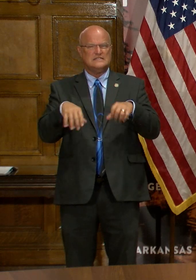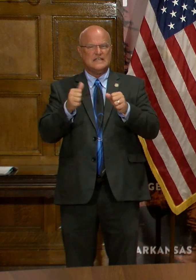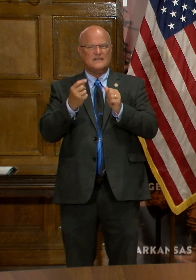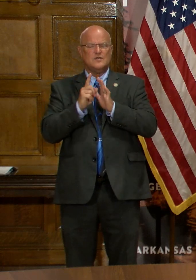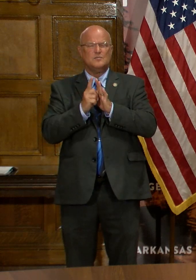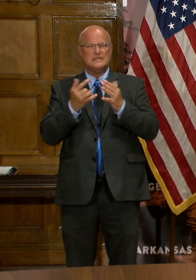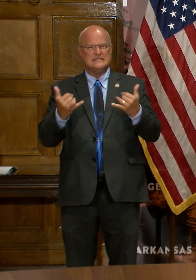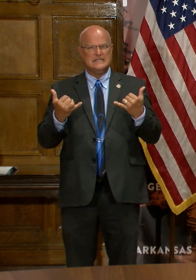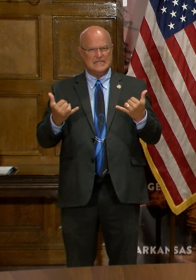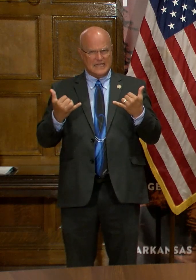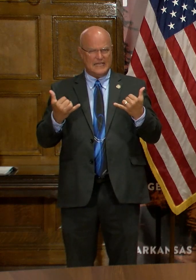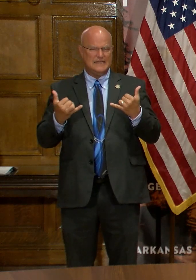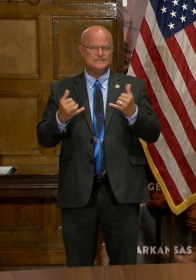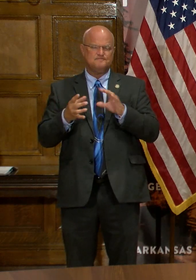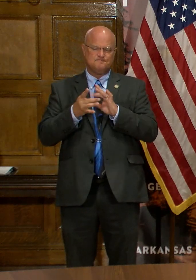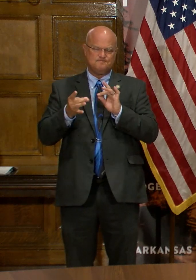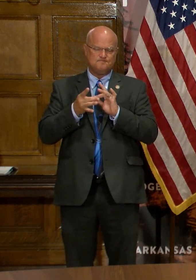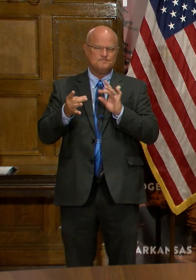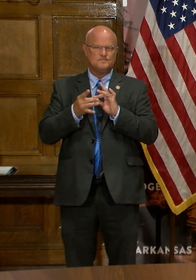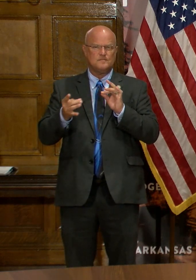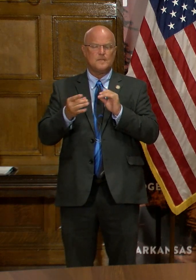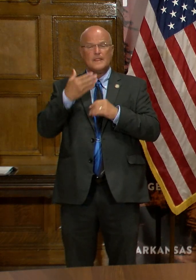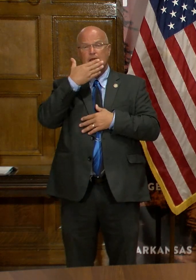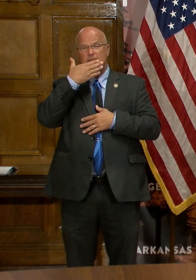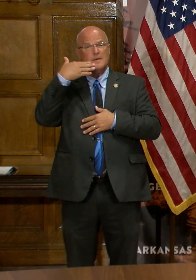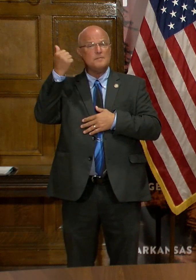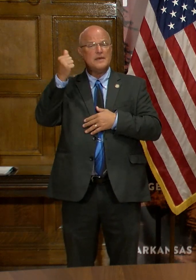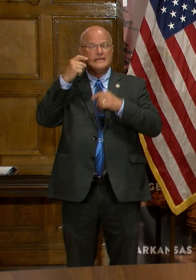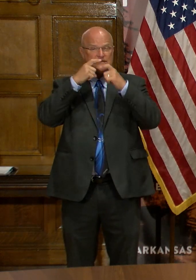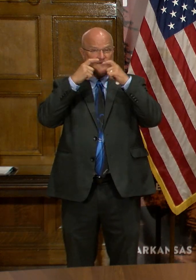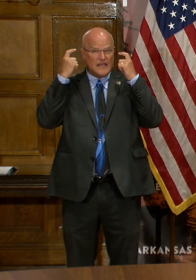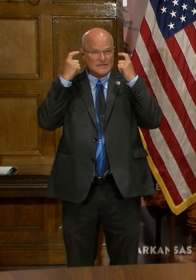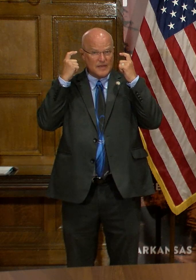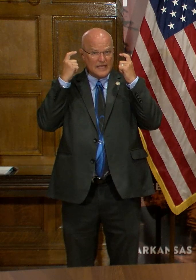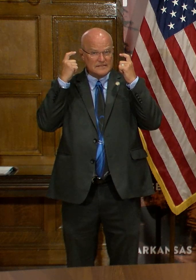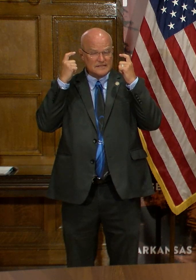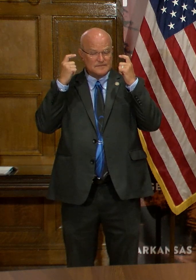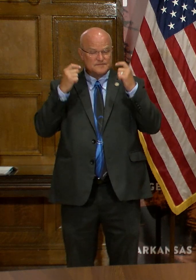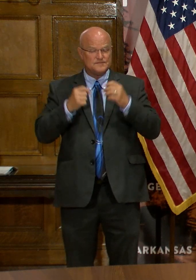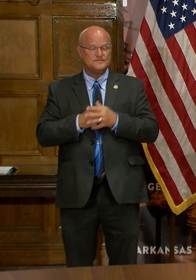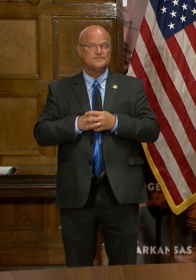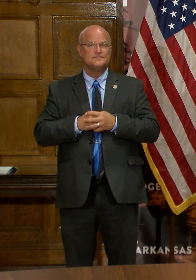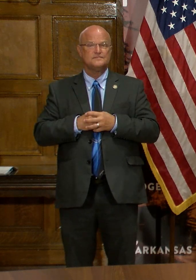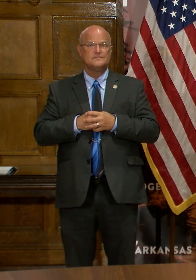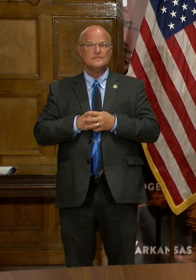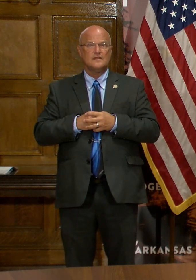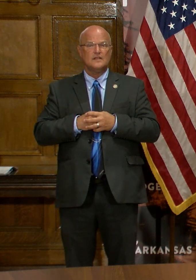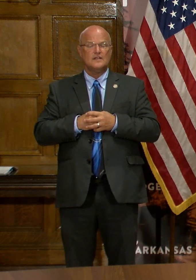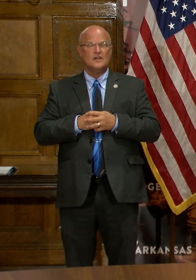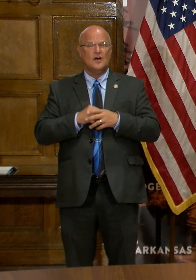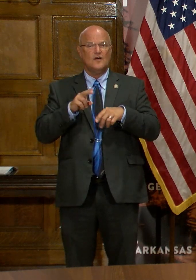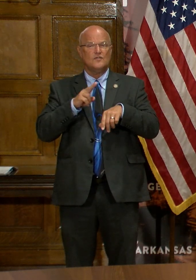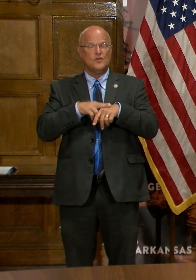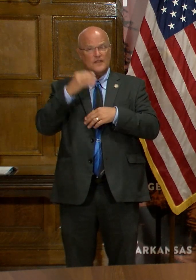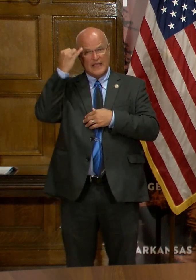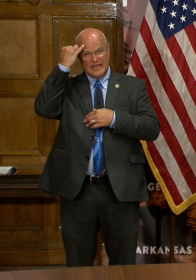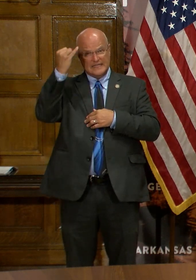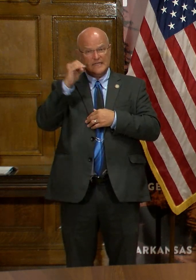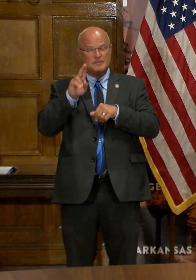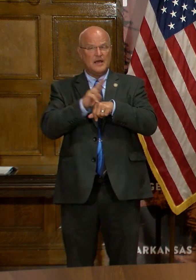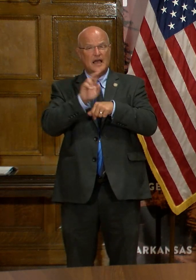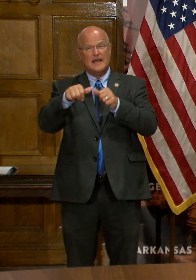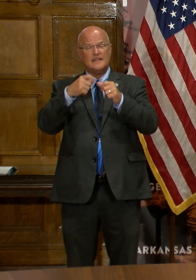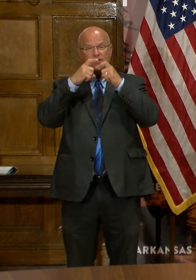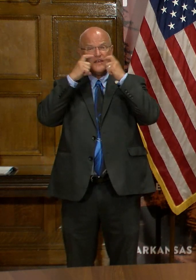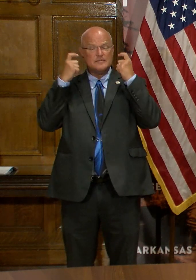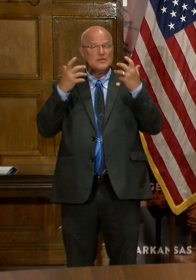minutes today to talk about the best face masks to wear. So of course, the idea behind a